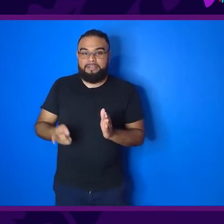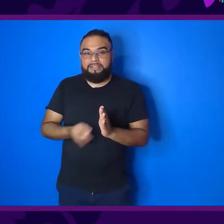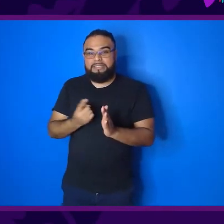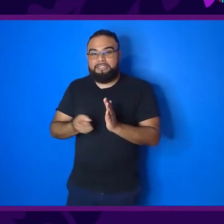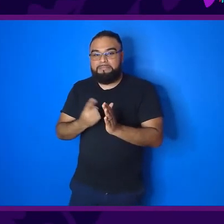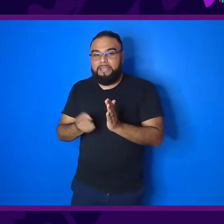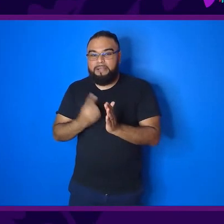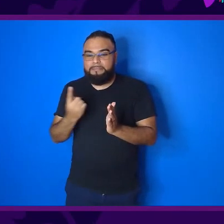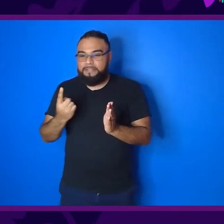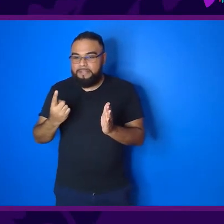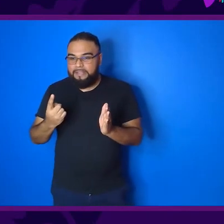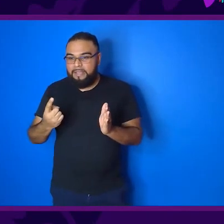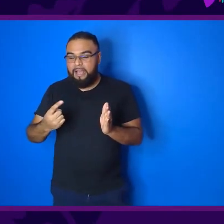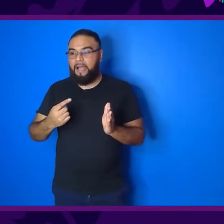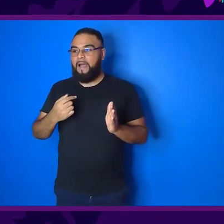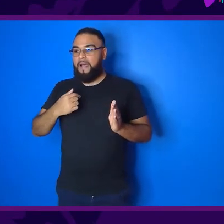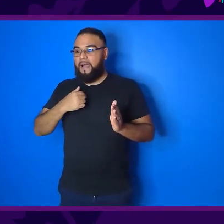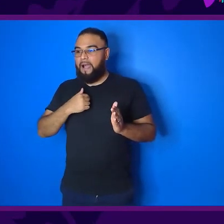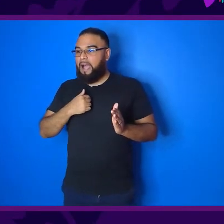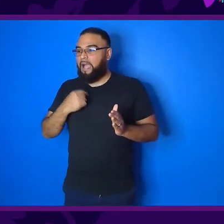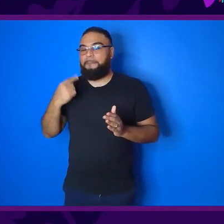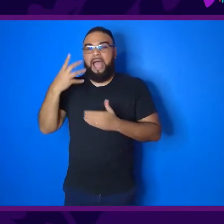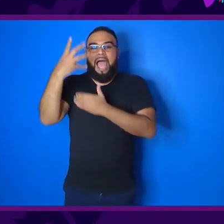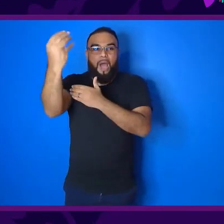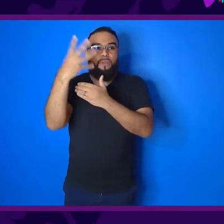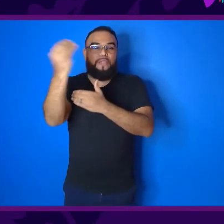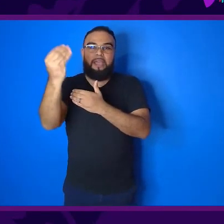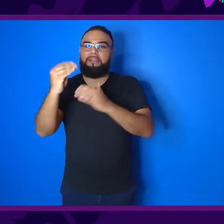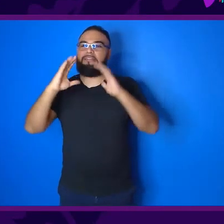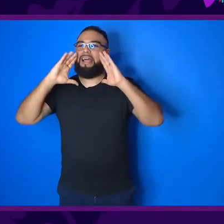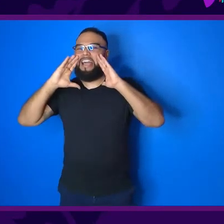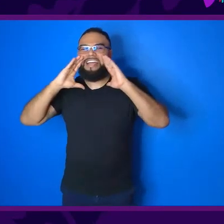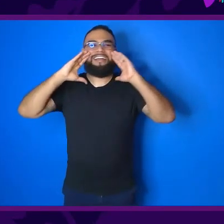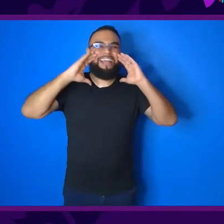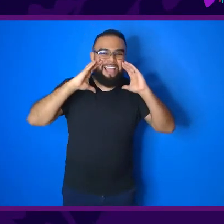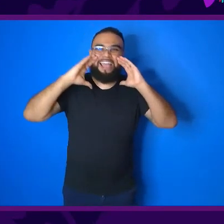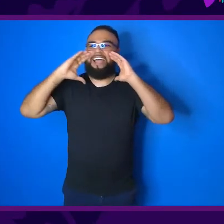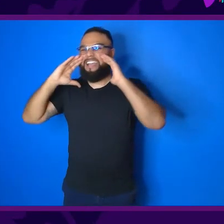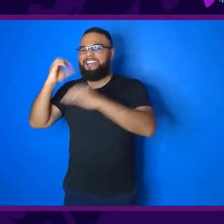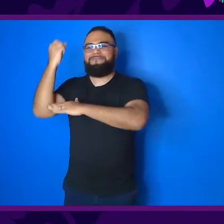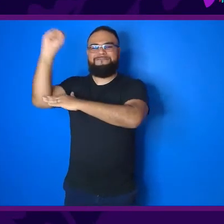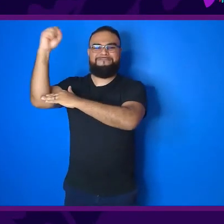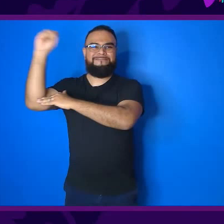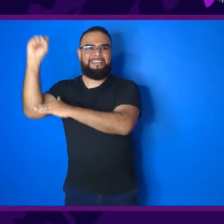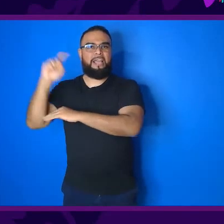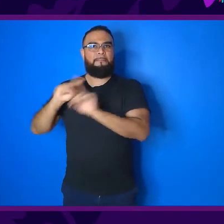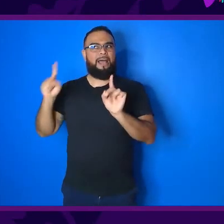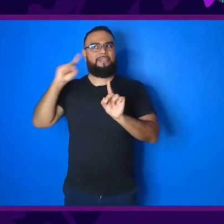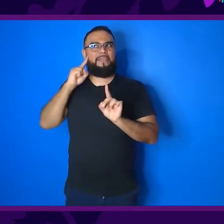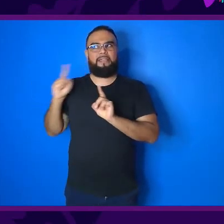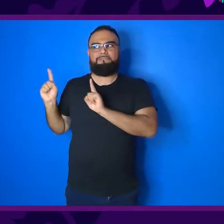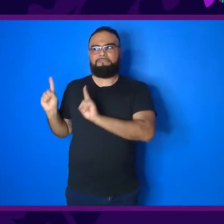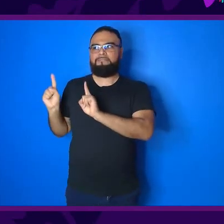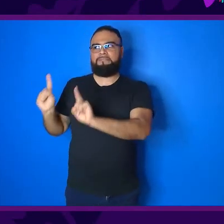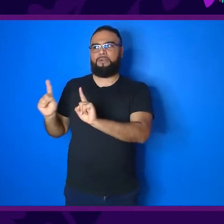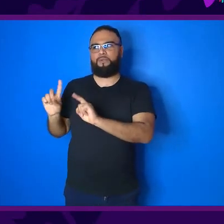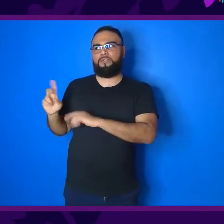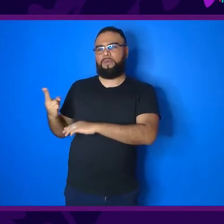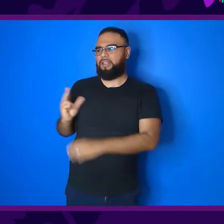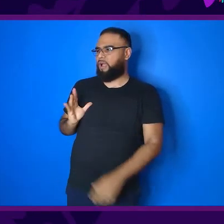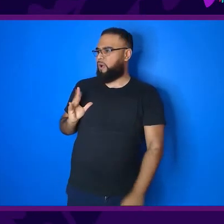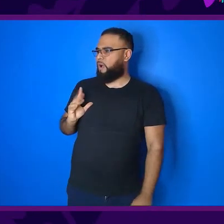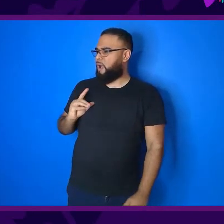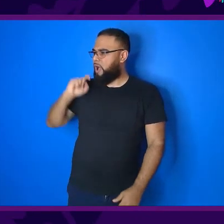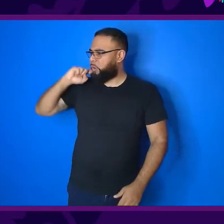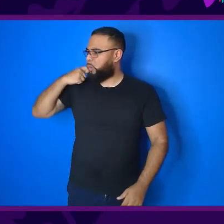And so, I'm out there screaming and shouting. She is the coolest person I've ever known. She has such